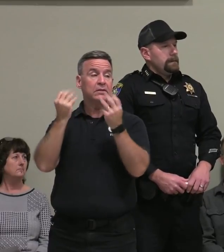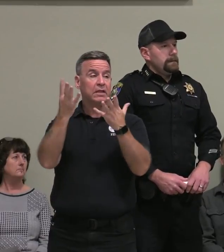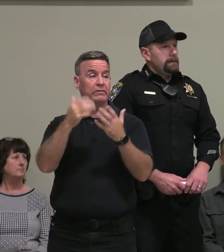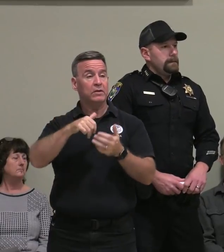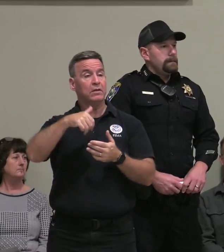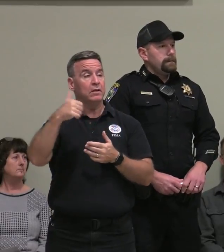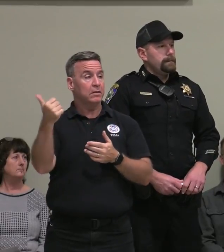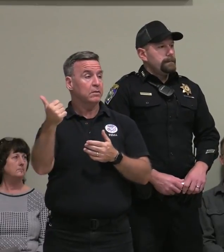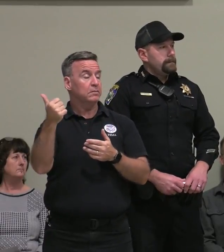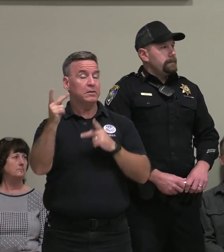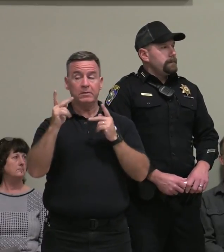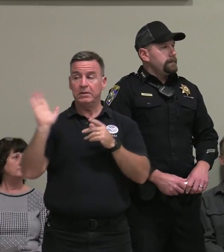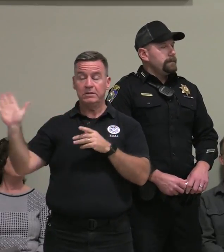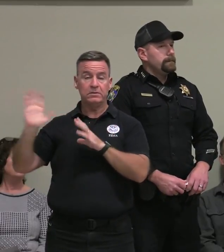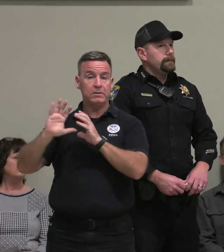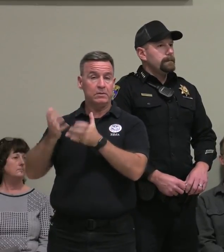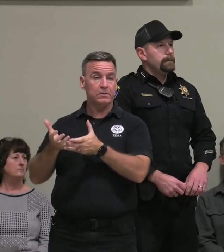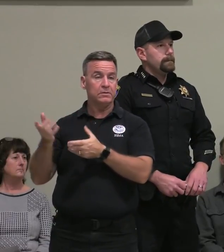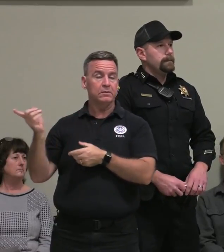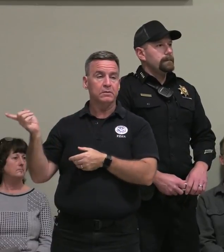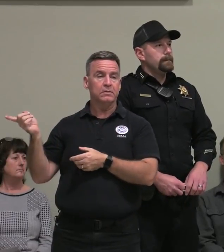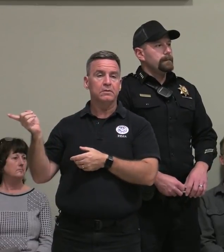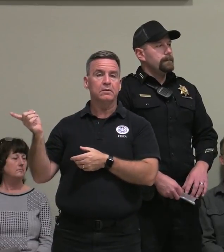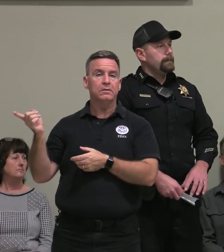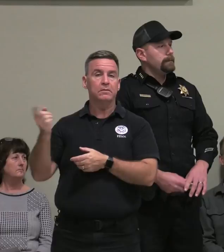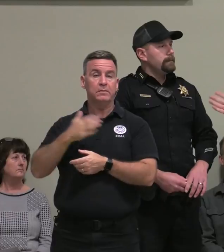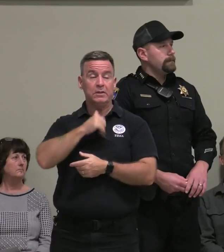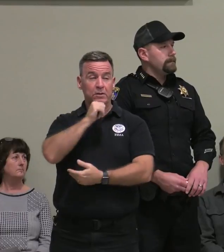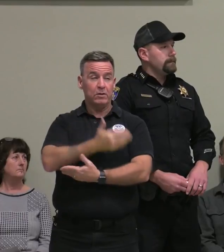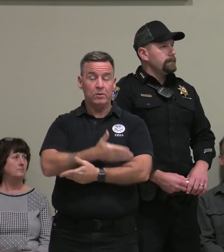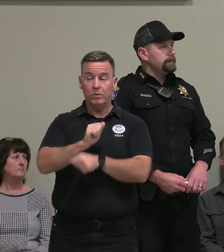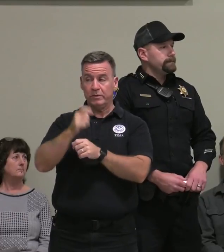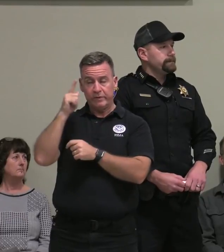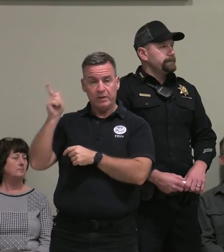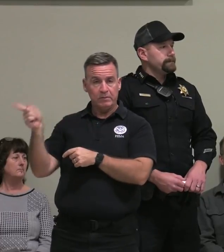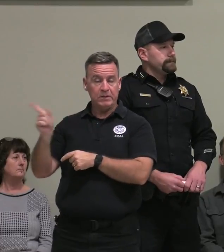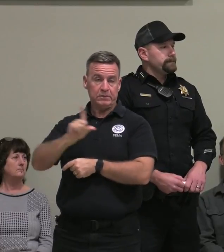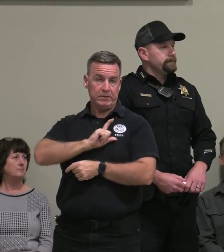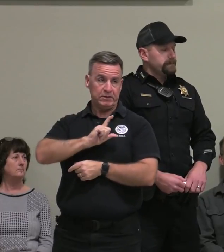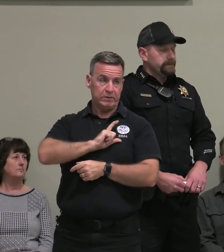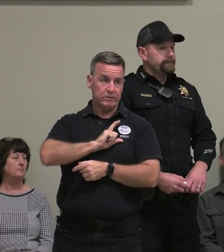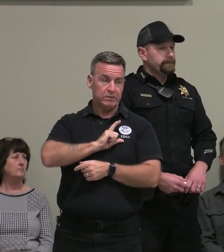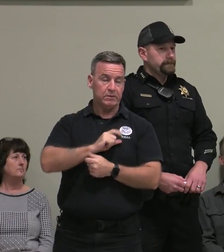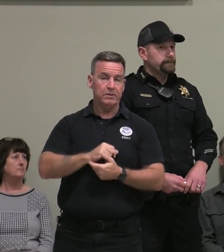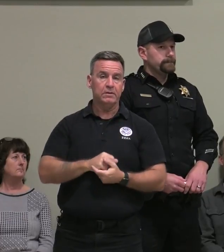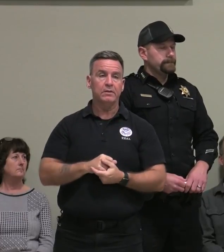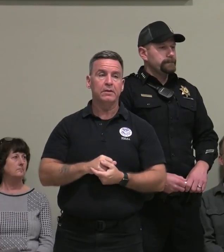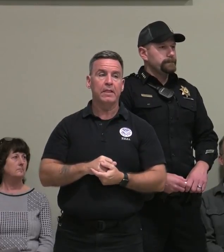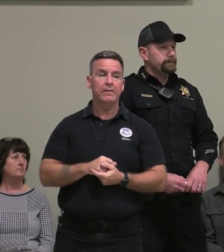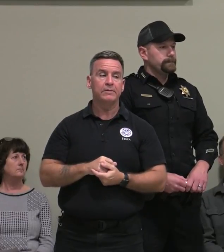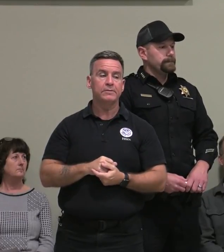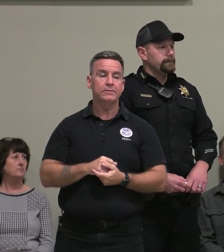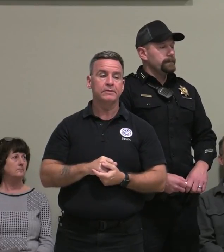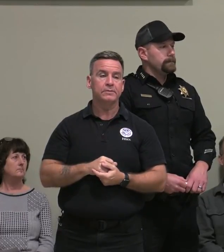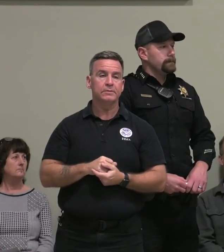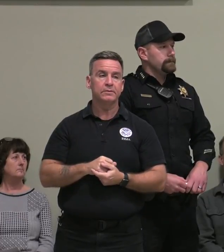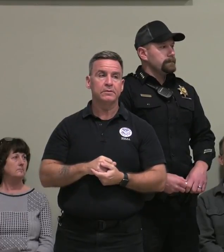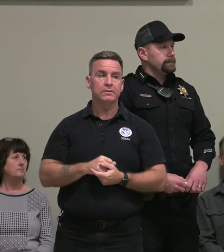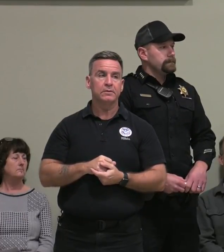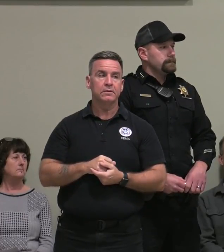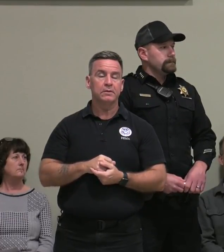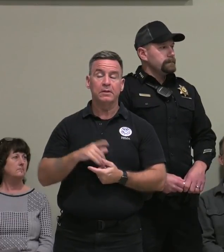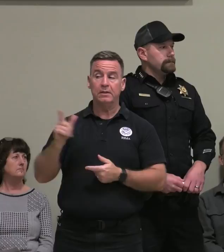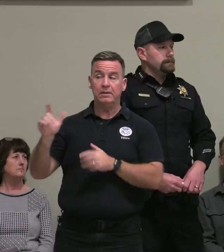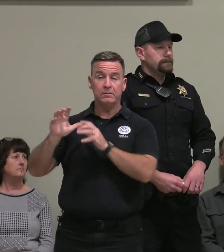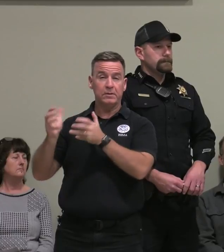lot of other members of his department. My daughter works for him as a police officer. They are,